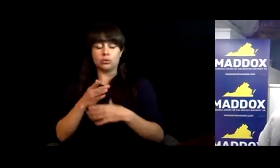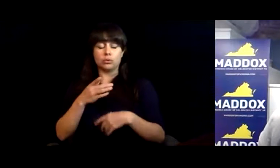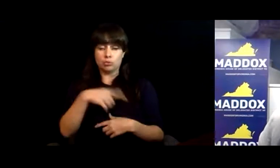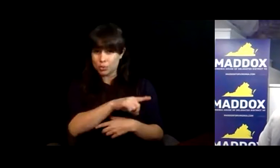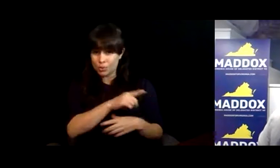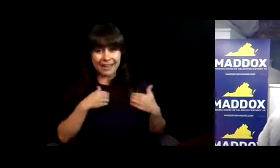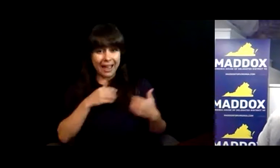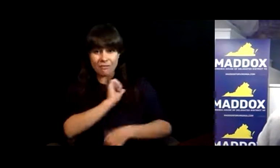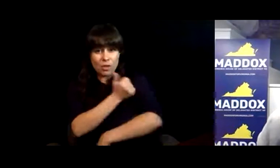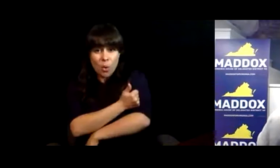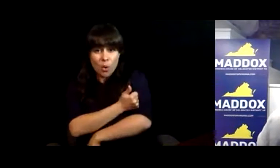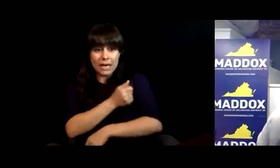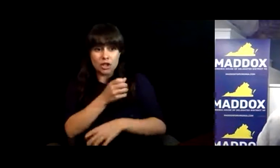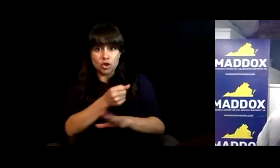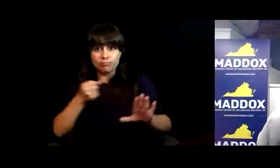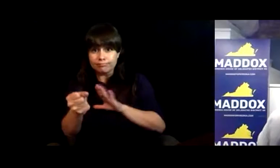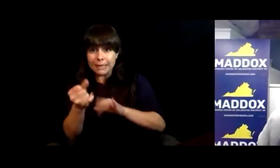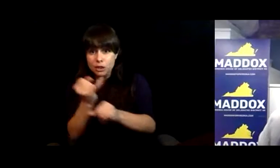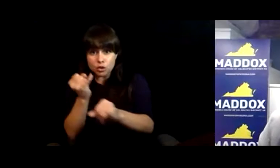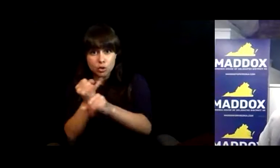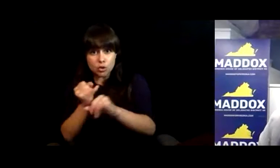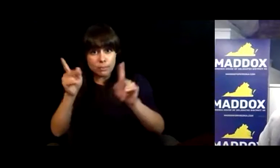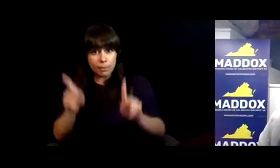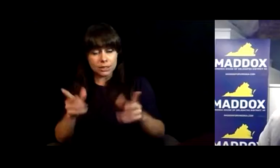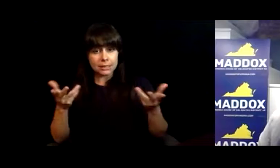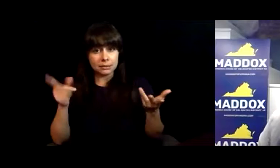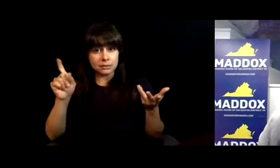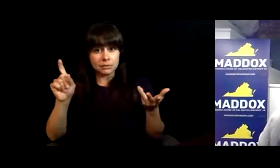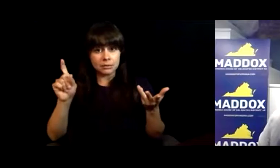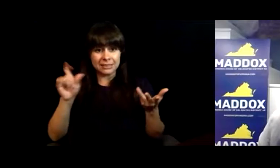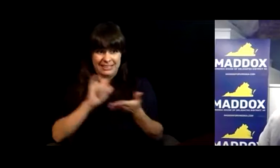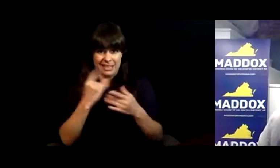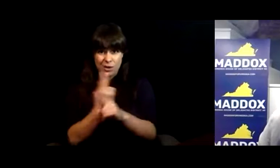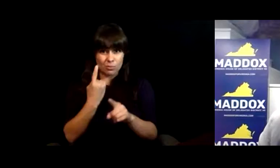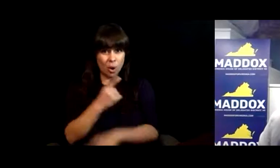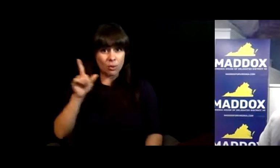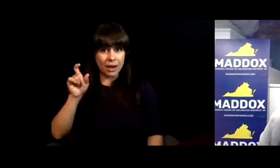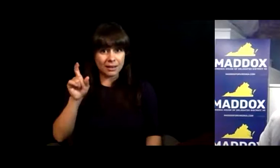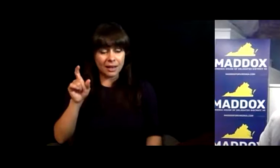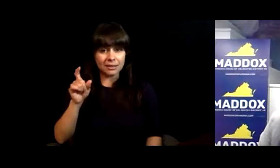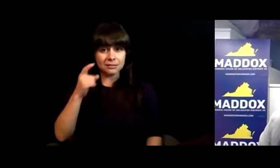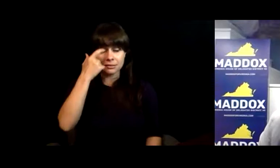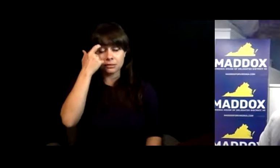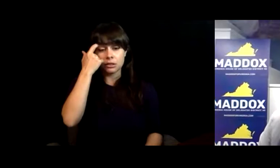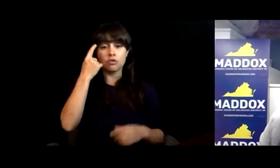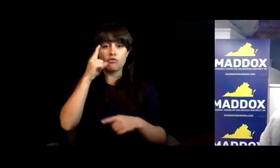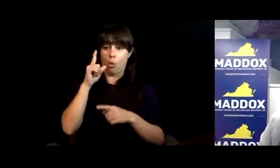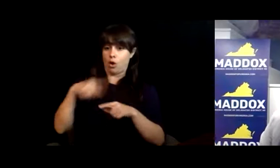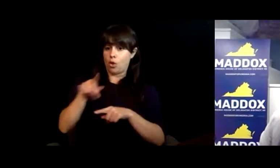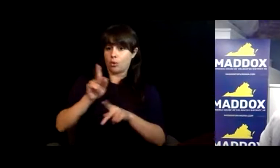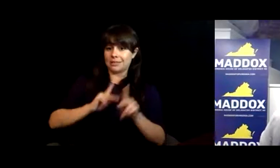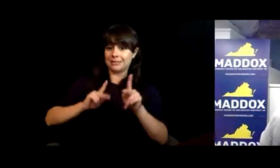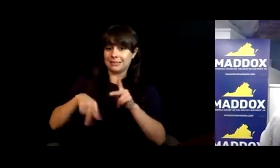to institutionalize someone? Is that appropriate for the kind of people that are being